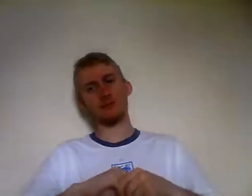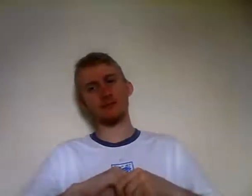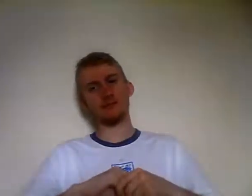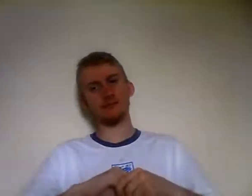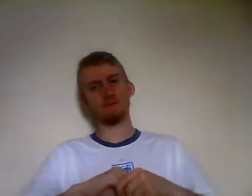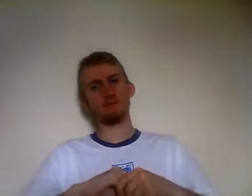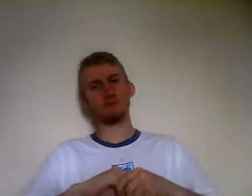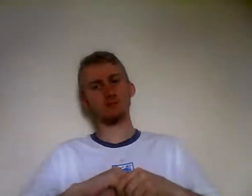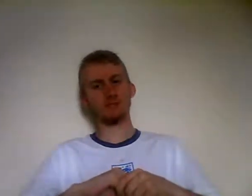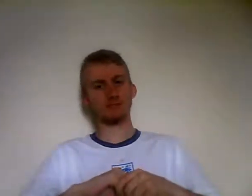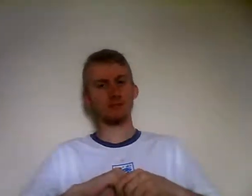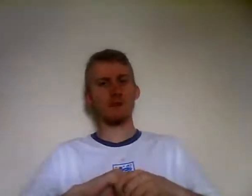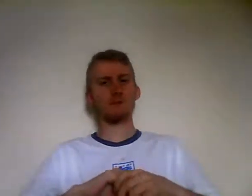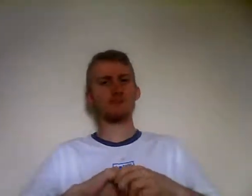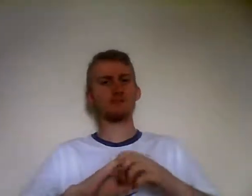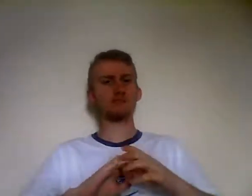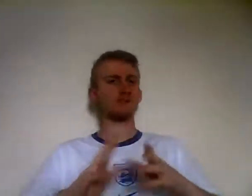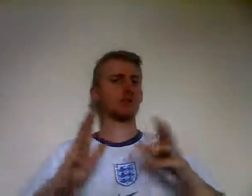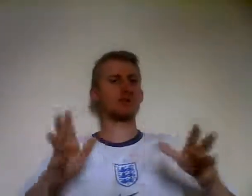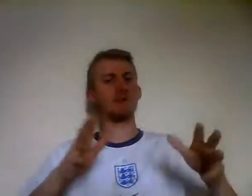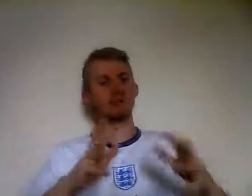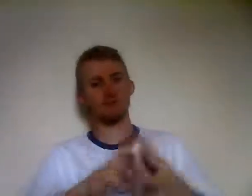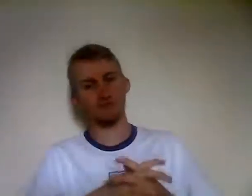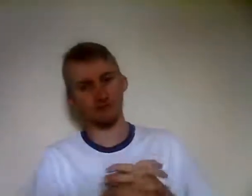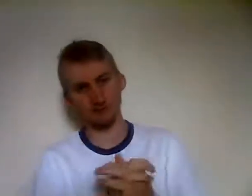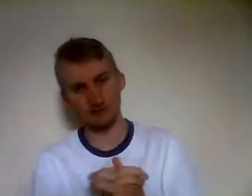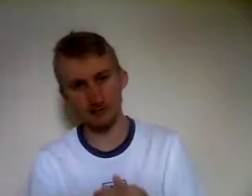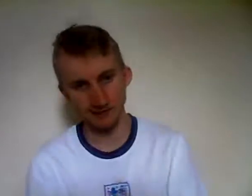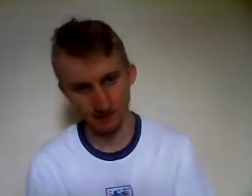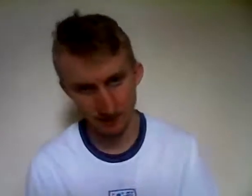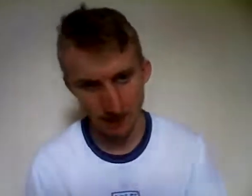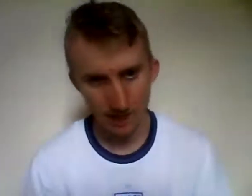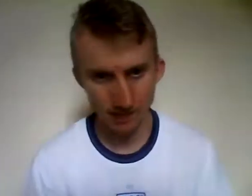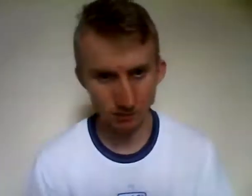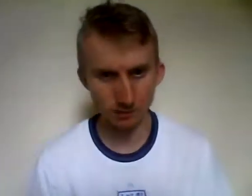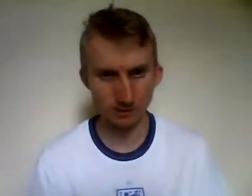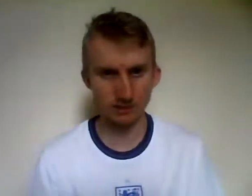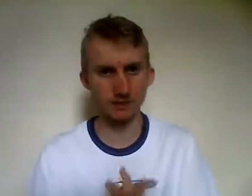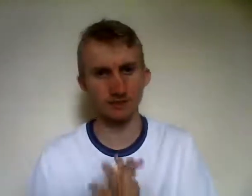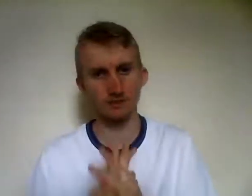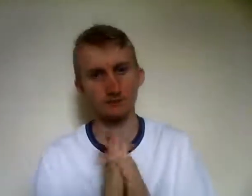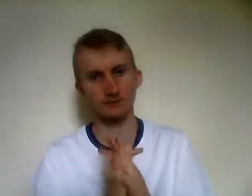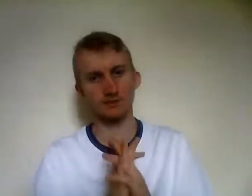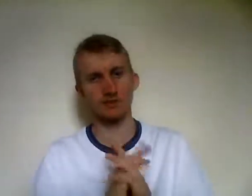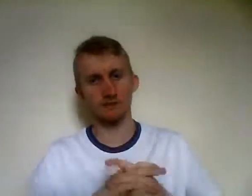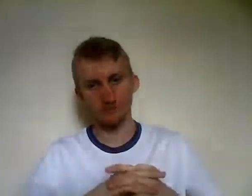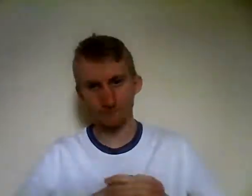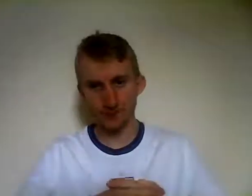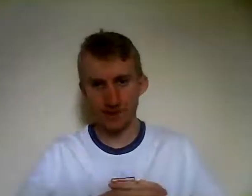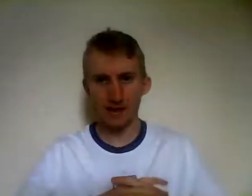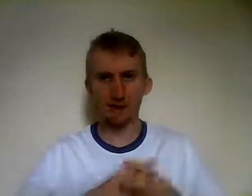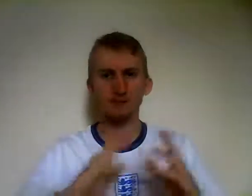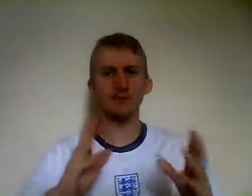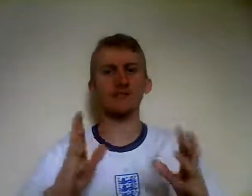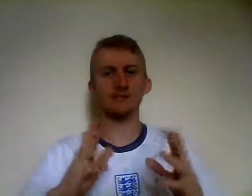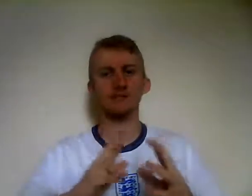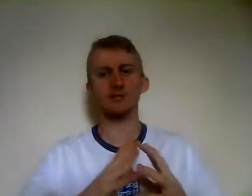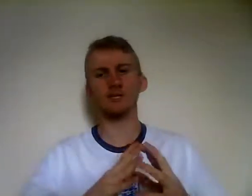playing budget, but this had no effect on the final standings, and Crawley's league status was safe. However, they did later go